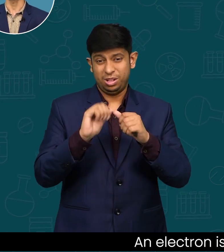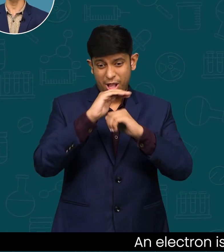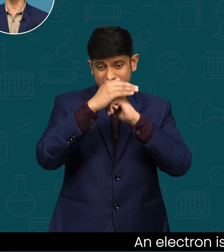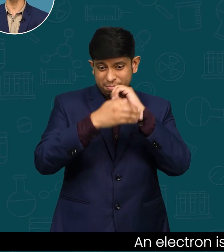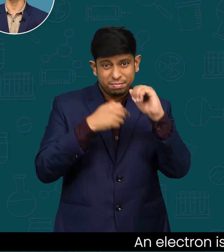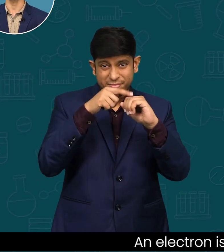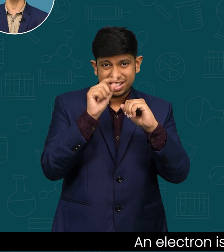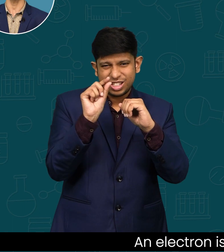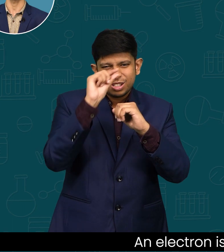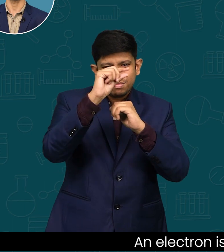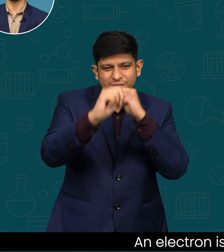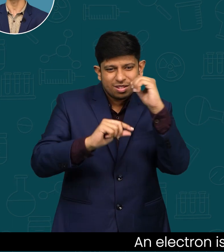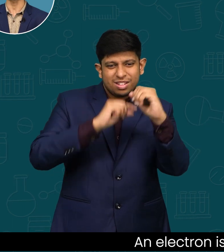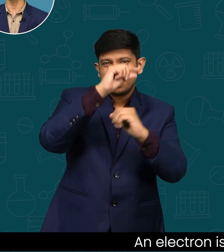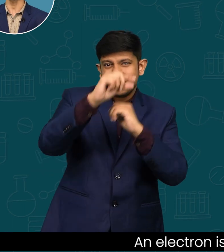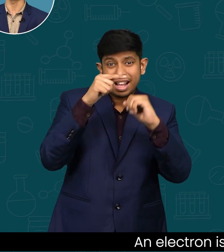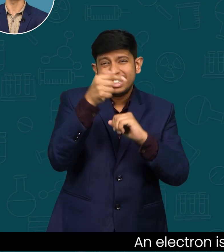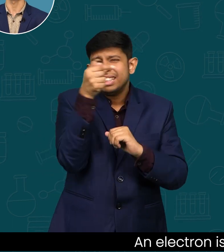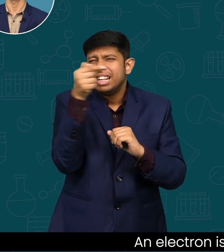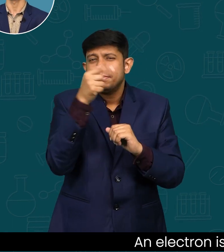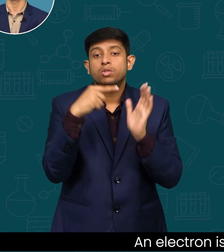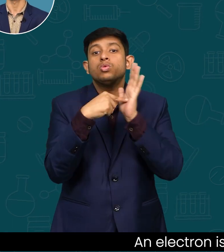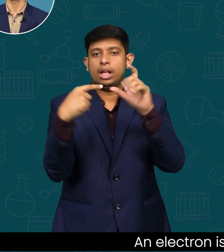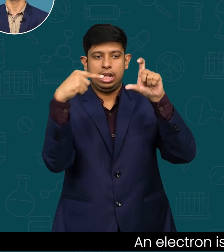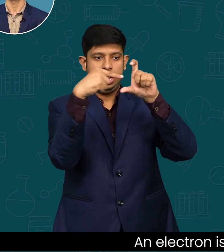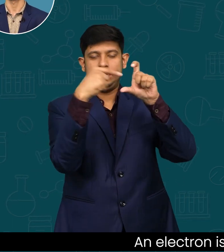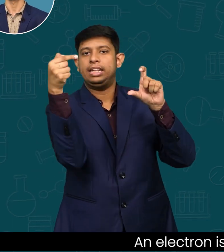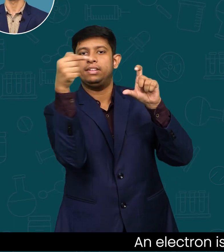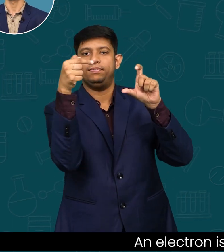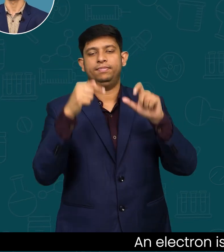An electron is represented as E-.